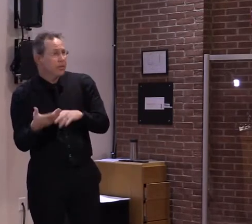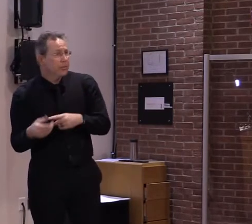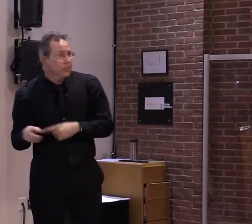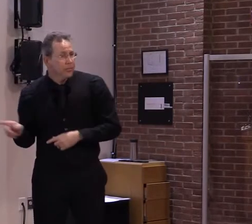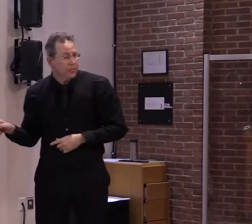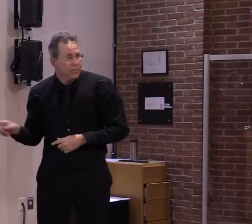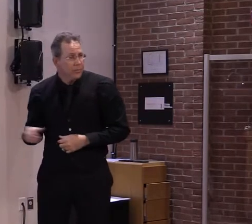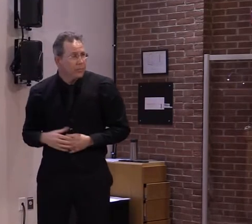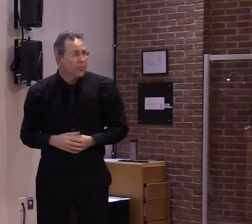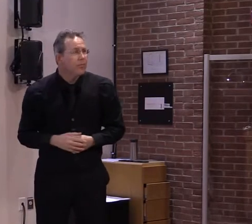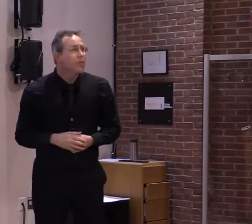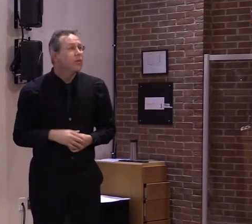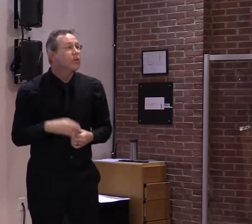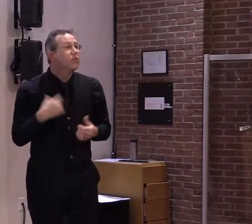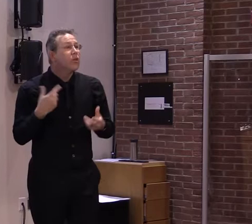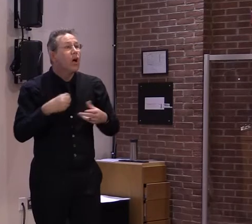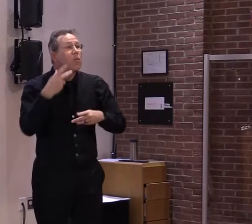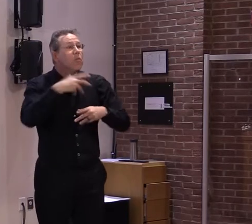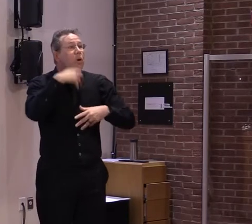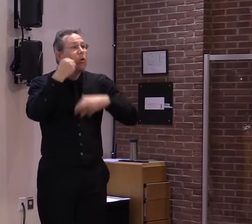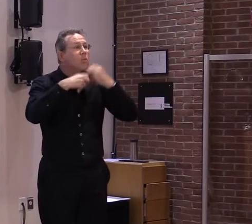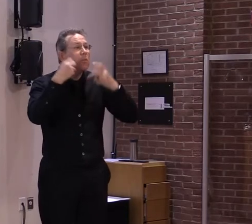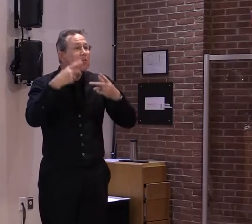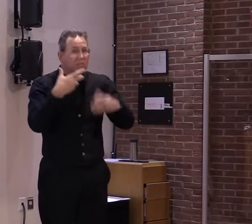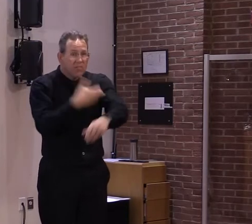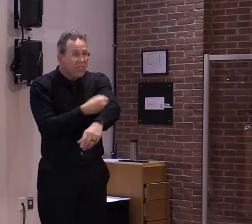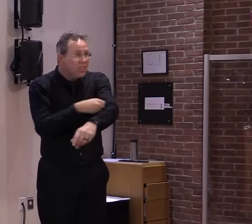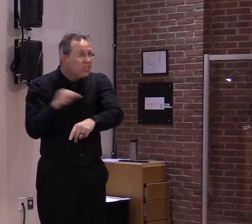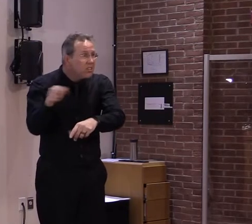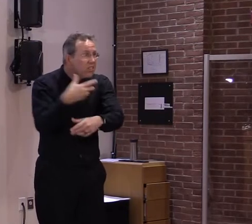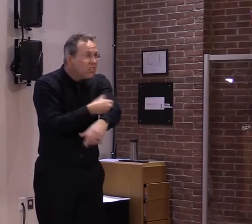critical care and ventilation, all continue to trend down.